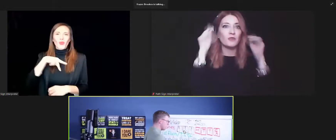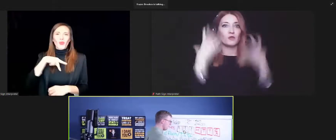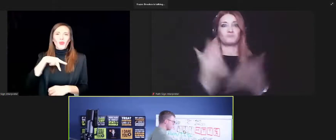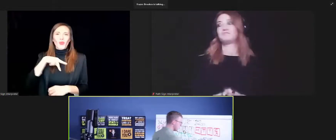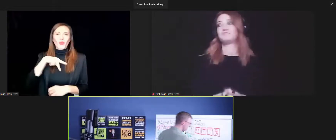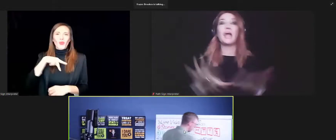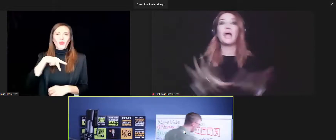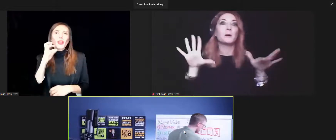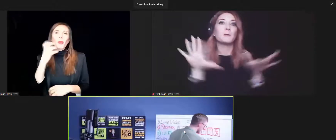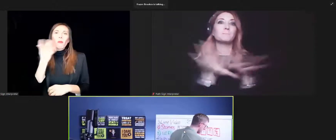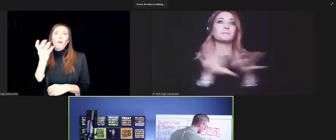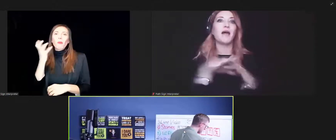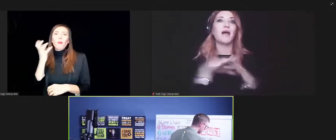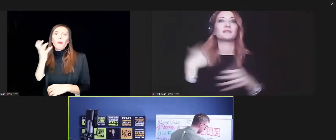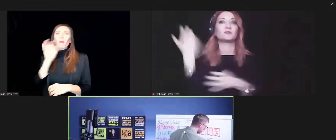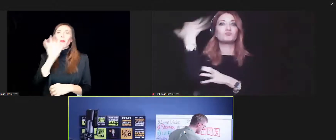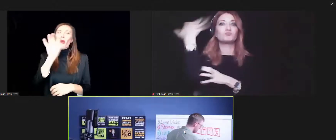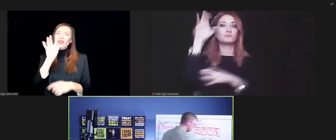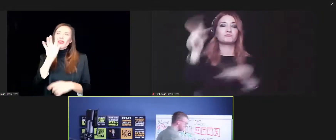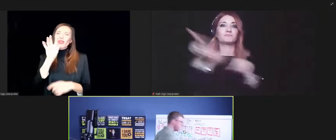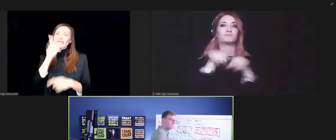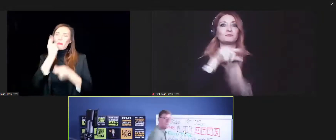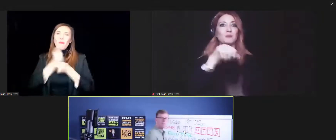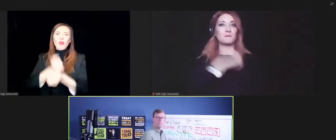Thursday, conversational post.